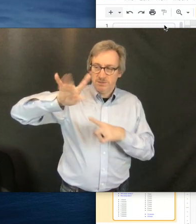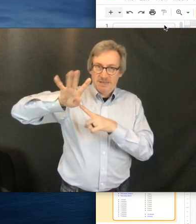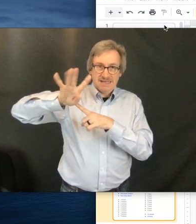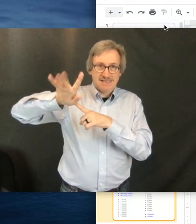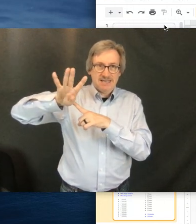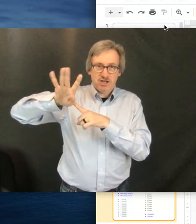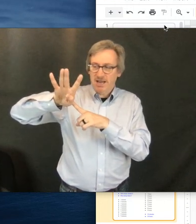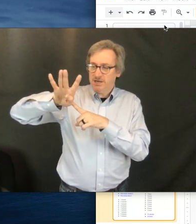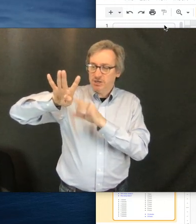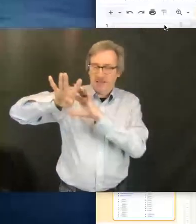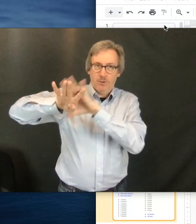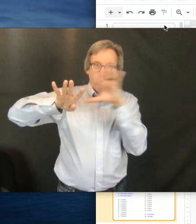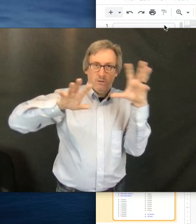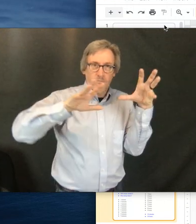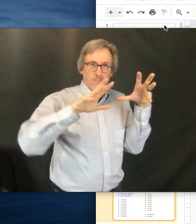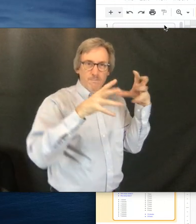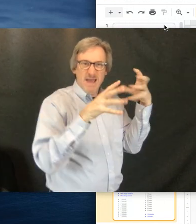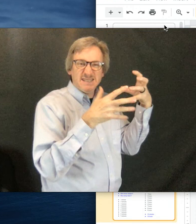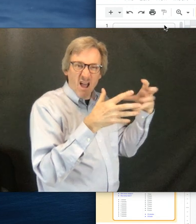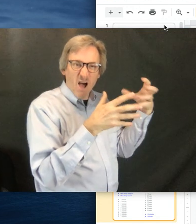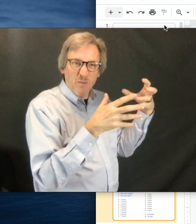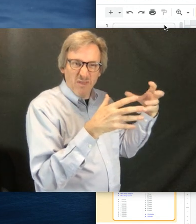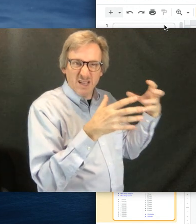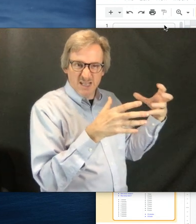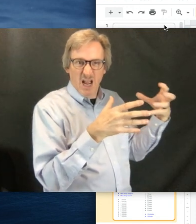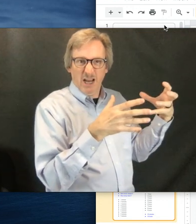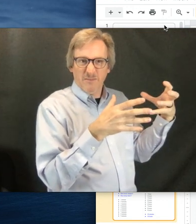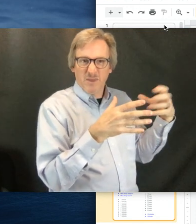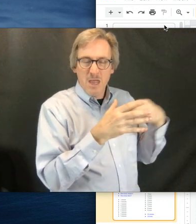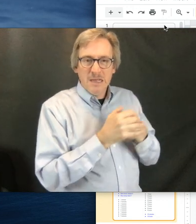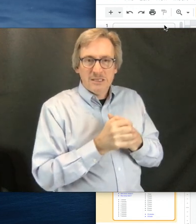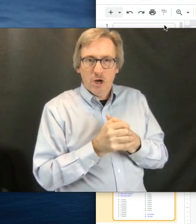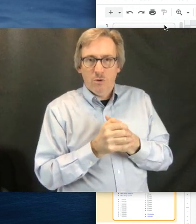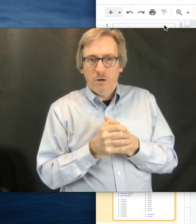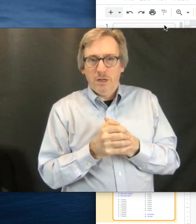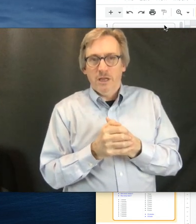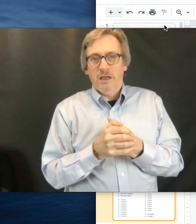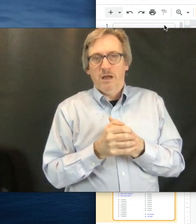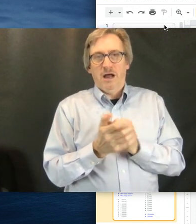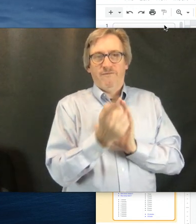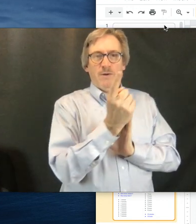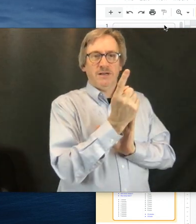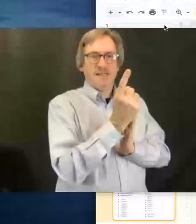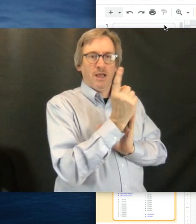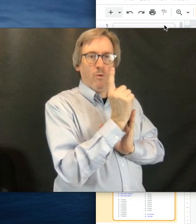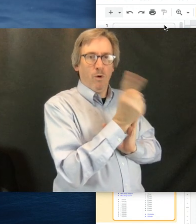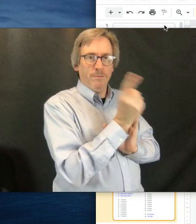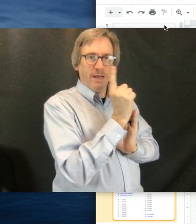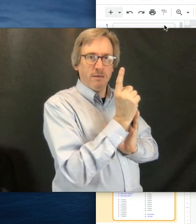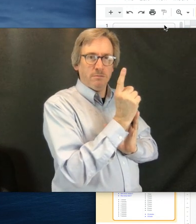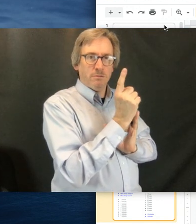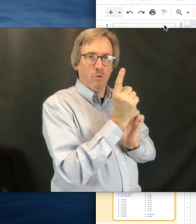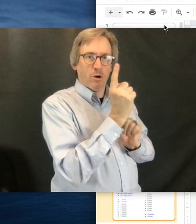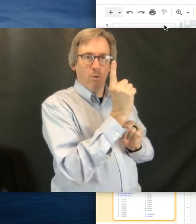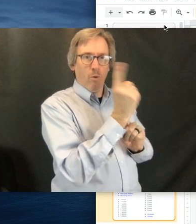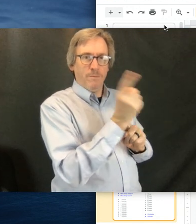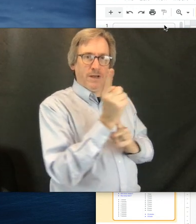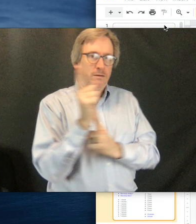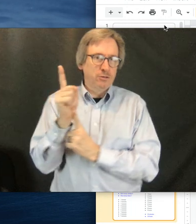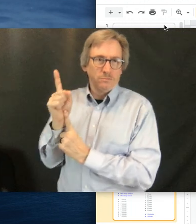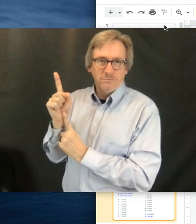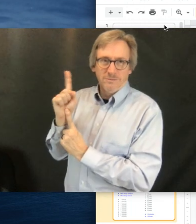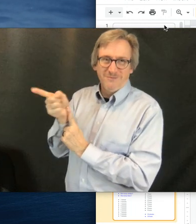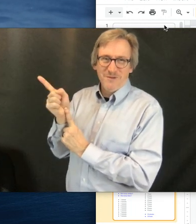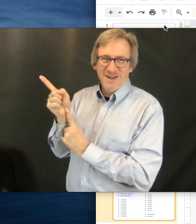Those, because they change, it will mess up the sign. So if I want to say 1 minute, or 1